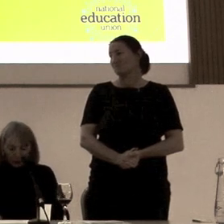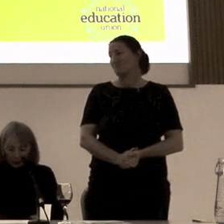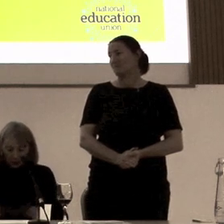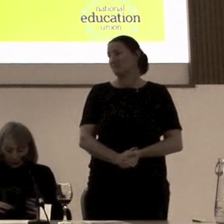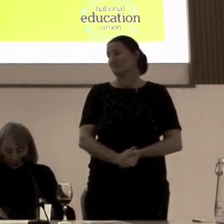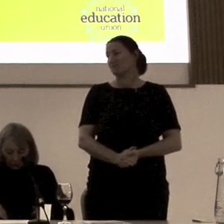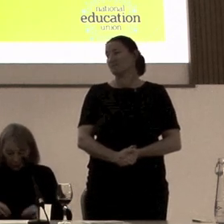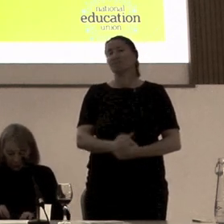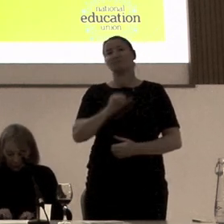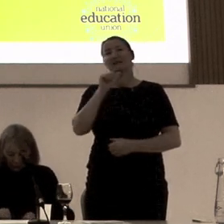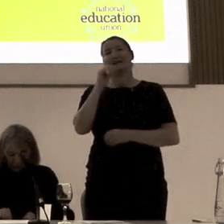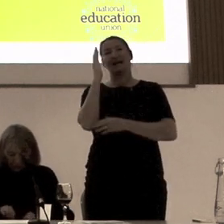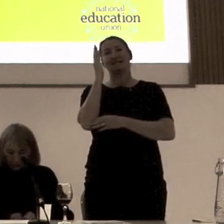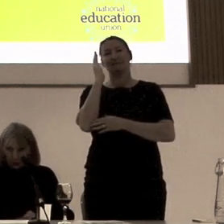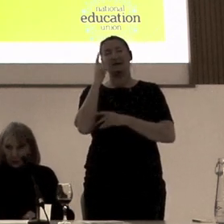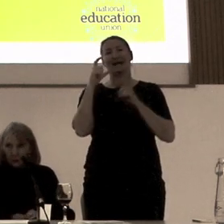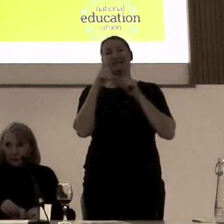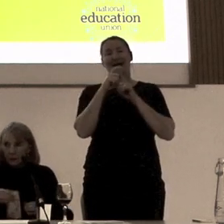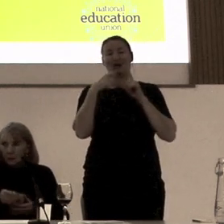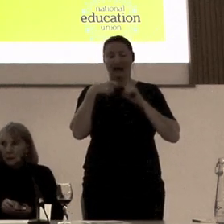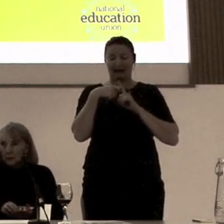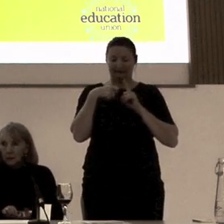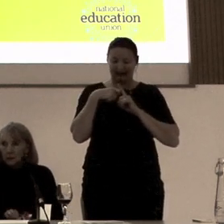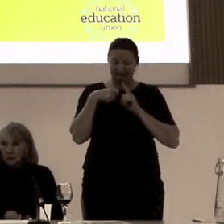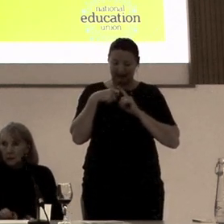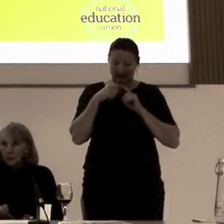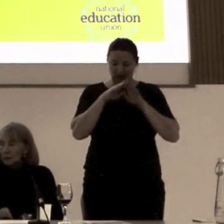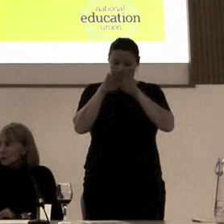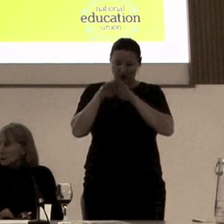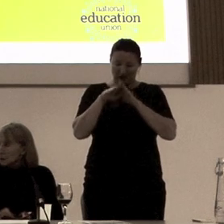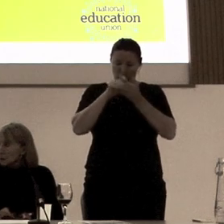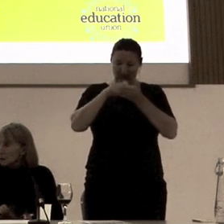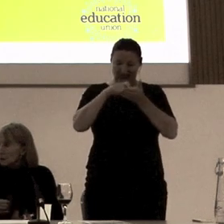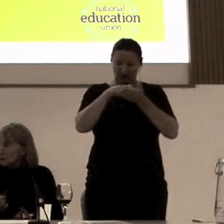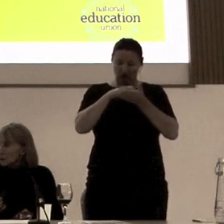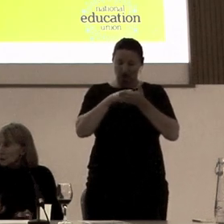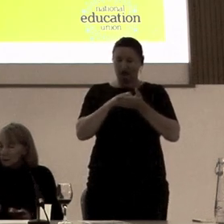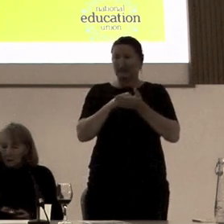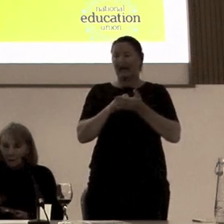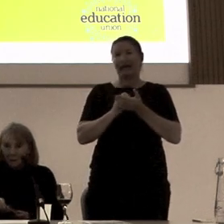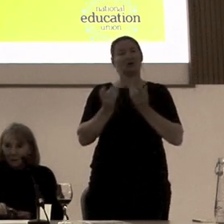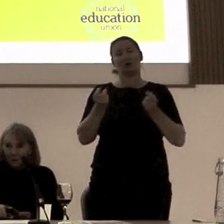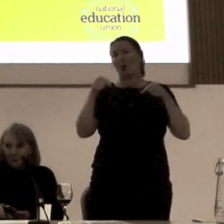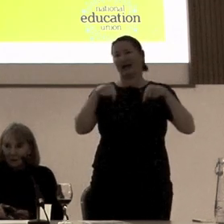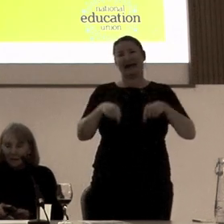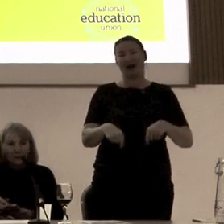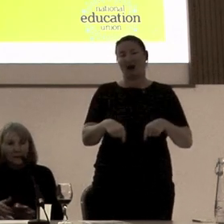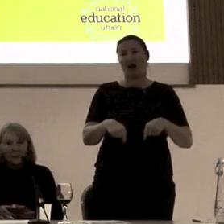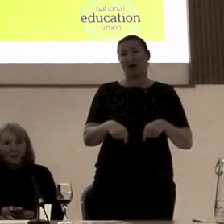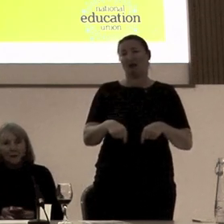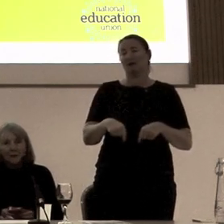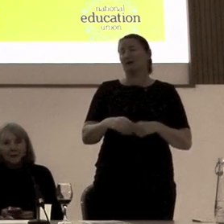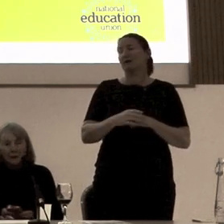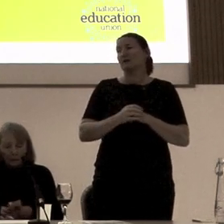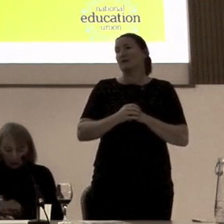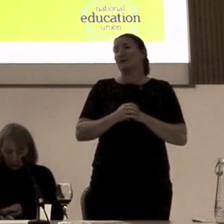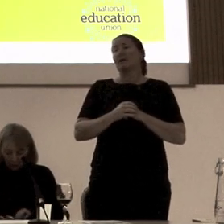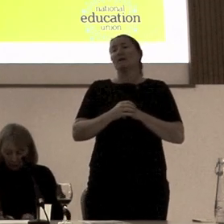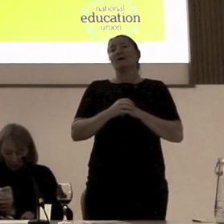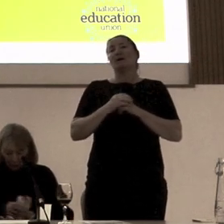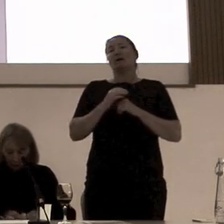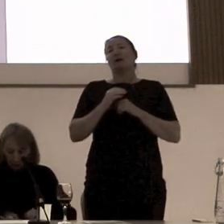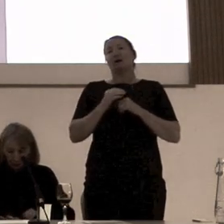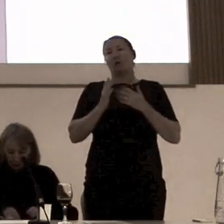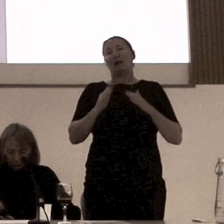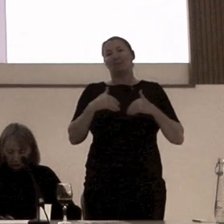The next speaker is Daniel Kebede, our General Secretary, who doesn't happen to be in the room at this moment. So we'll